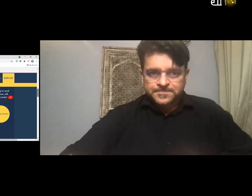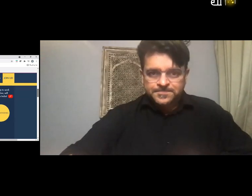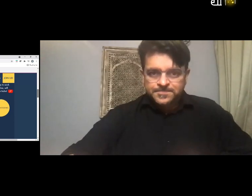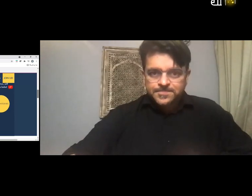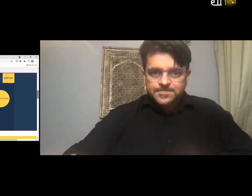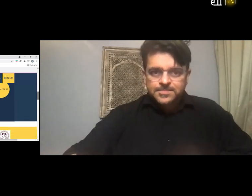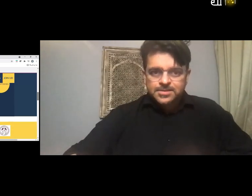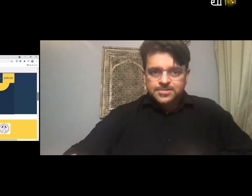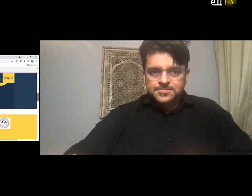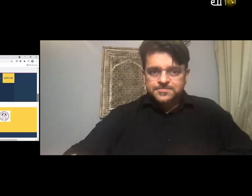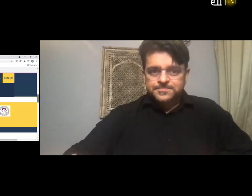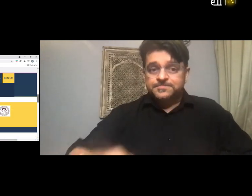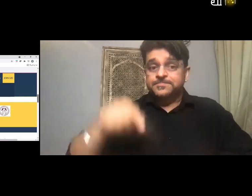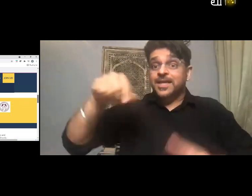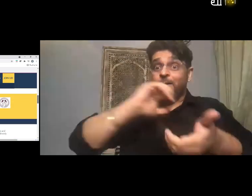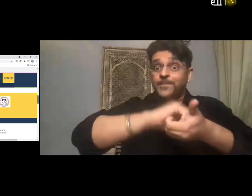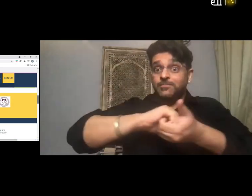please.